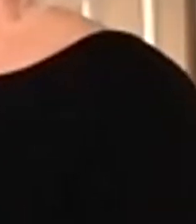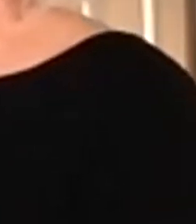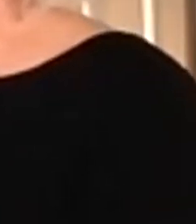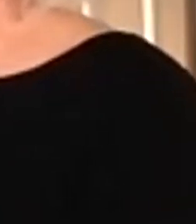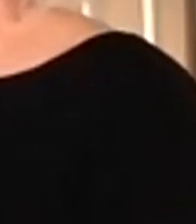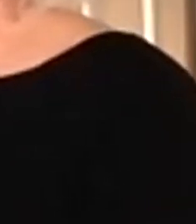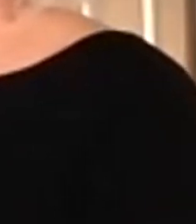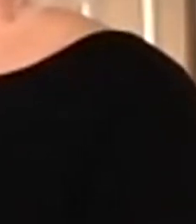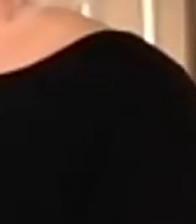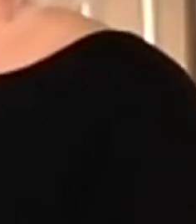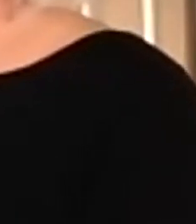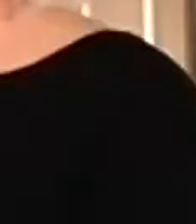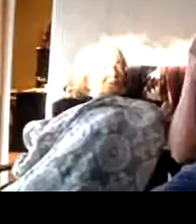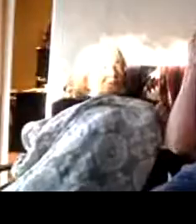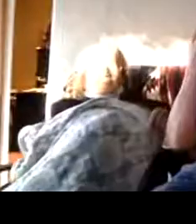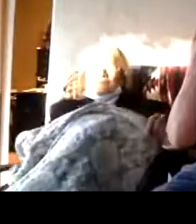All right, so.